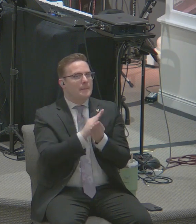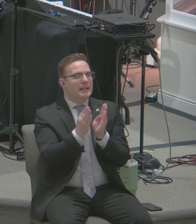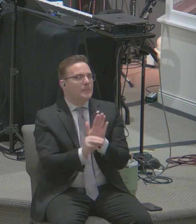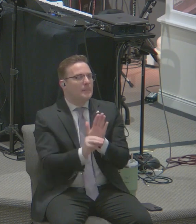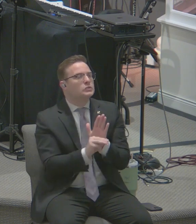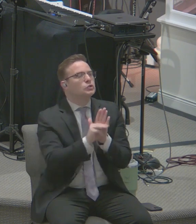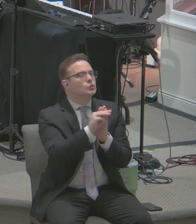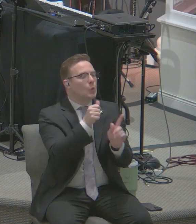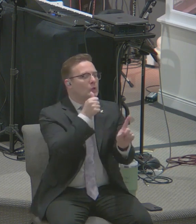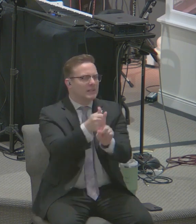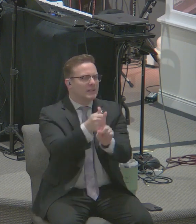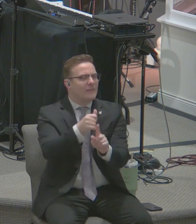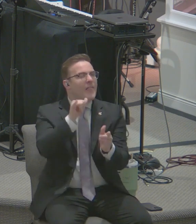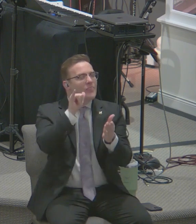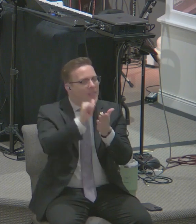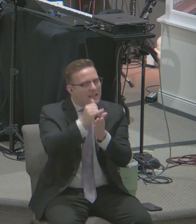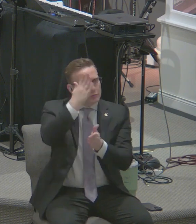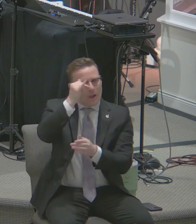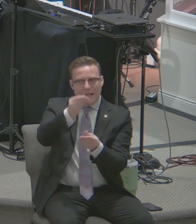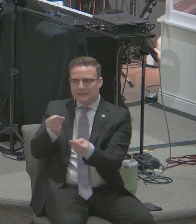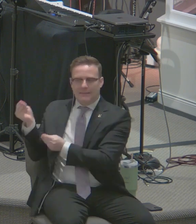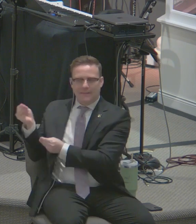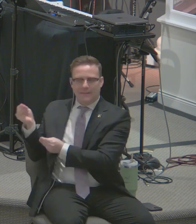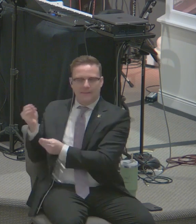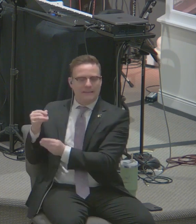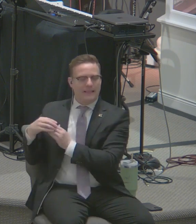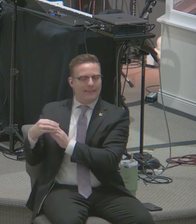That's the purpose of God's leader.